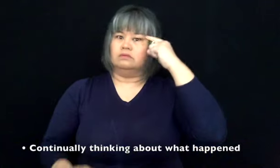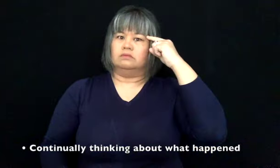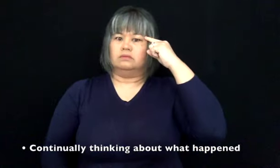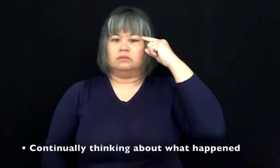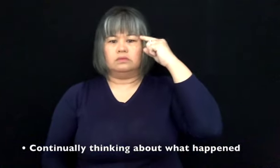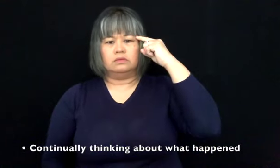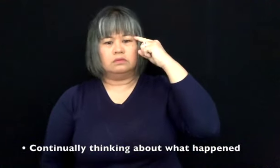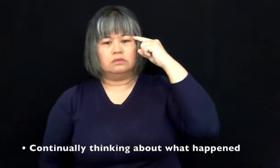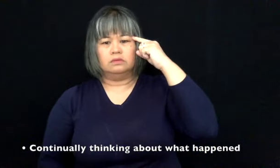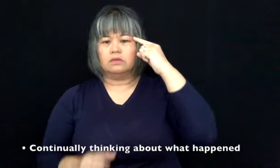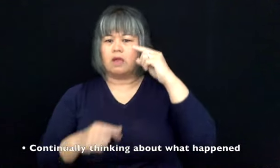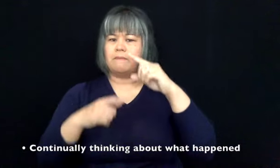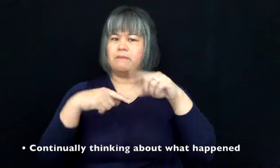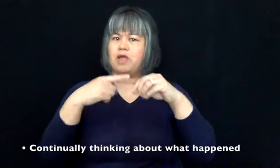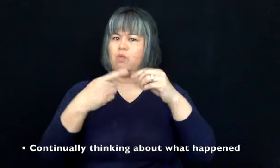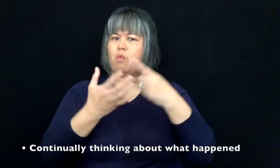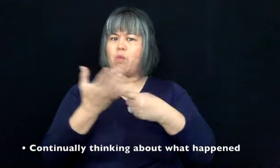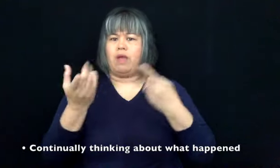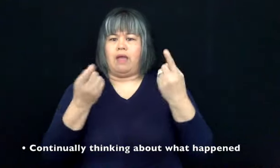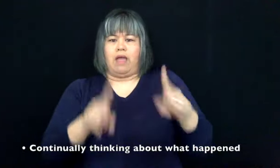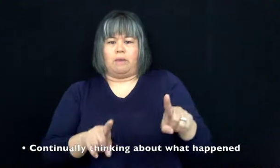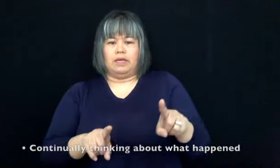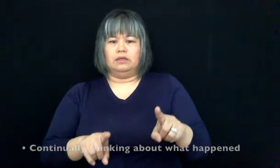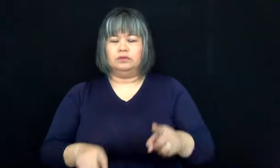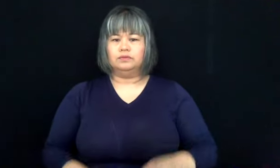continually thinking about what had happened.